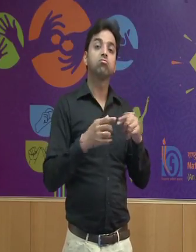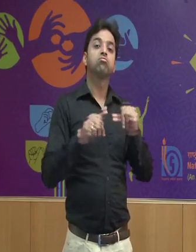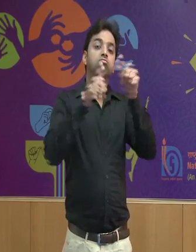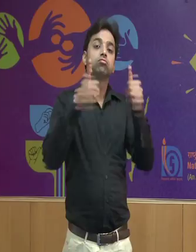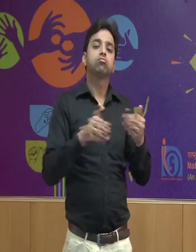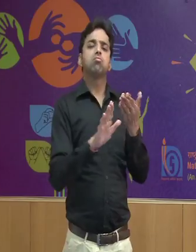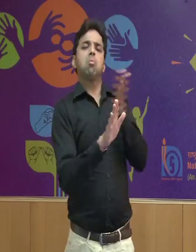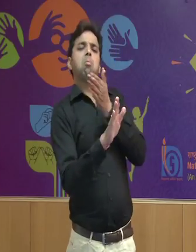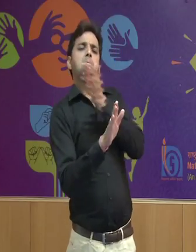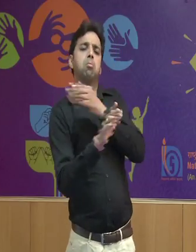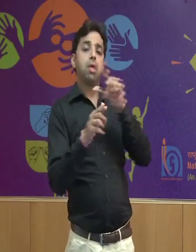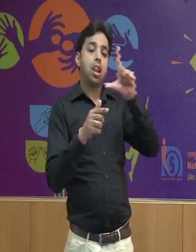lesson.